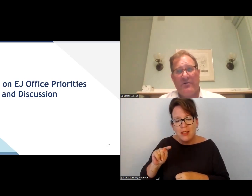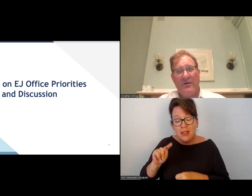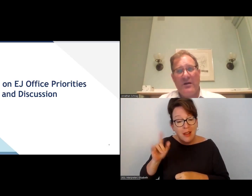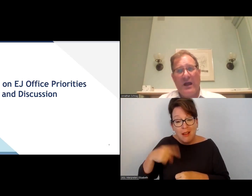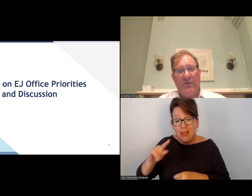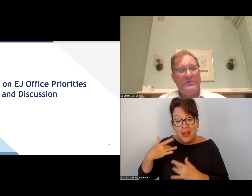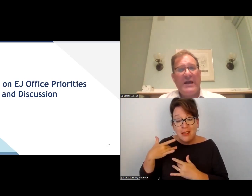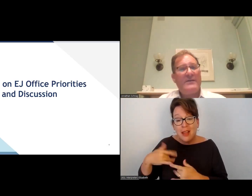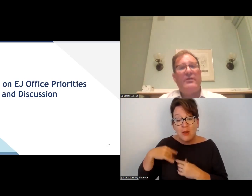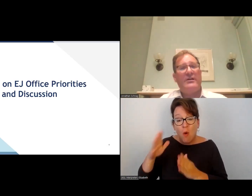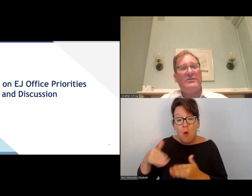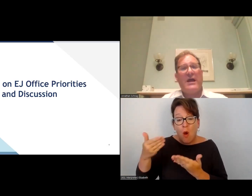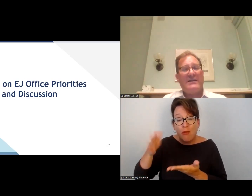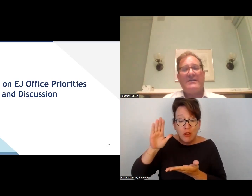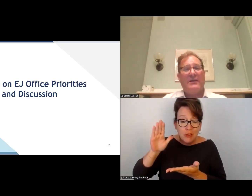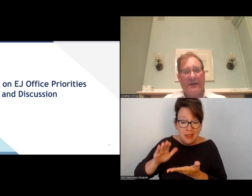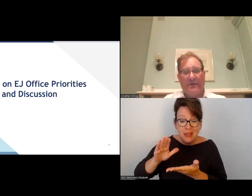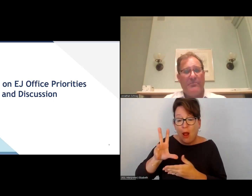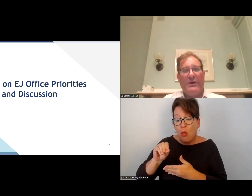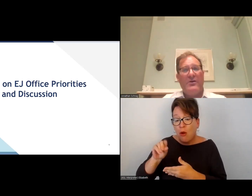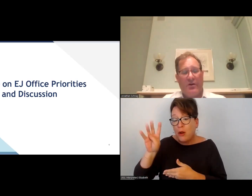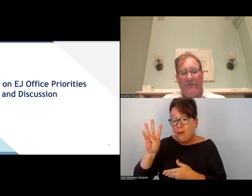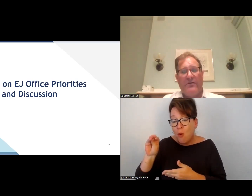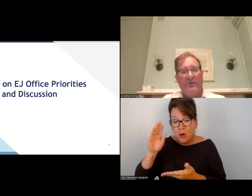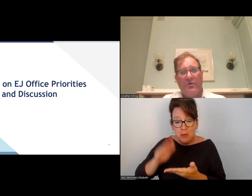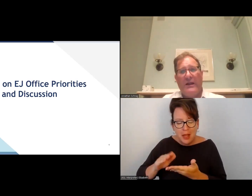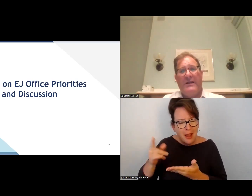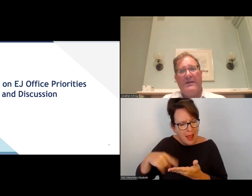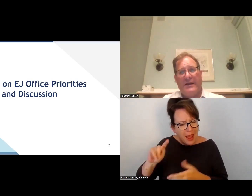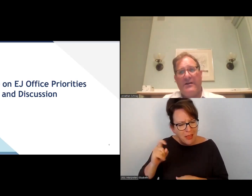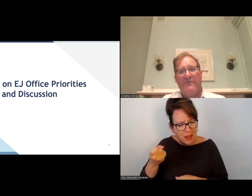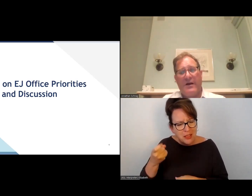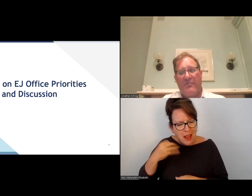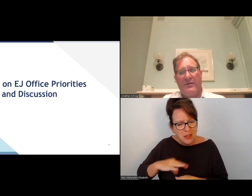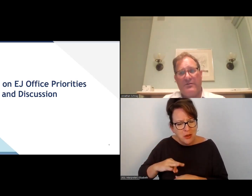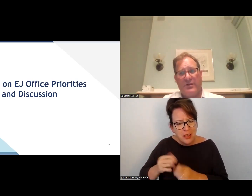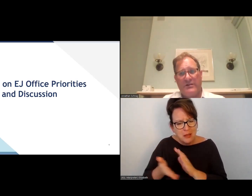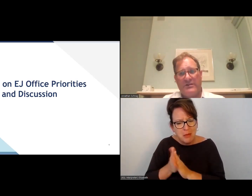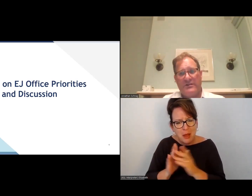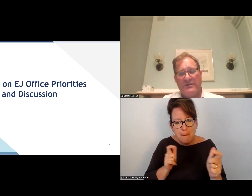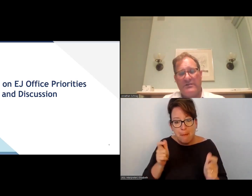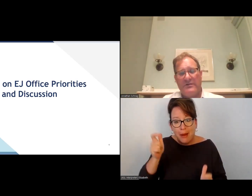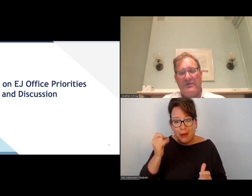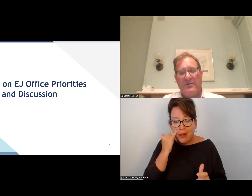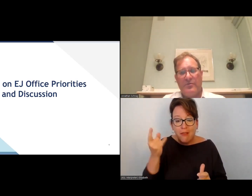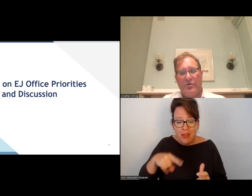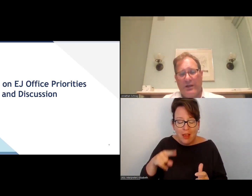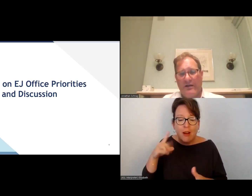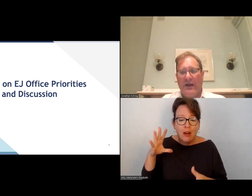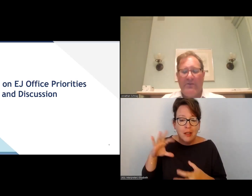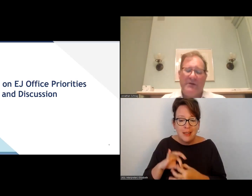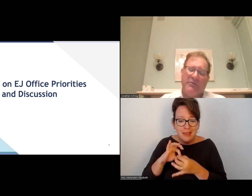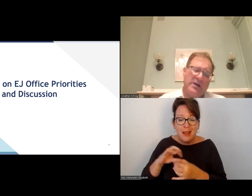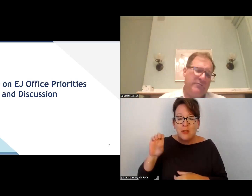discount. And those tax credits escalate. They're bigger if they're located in an environmental justice